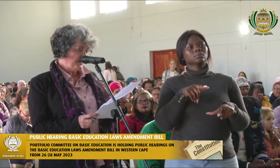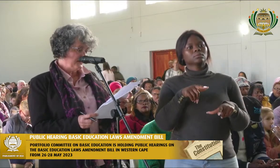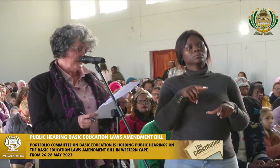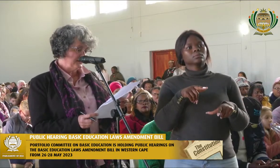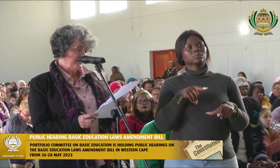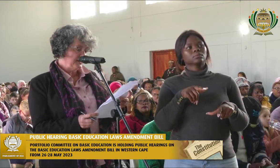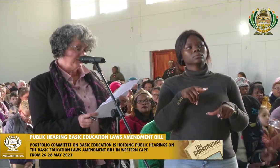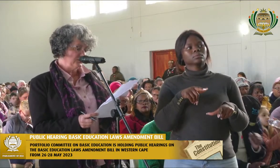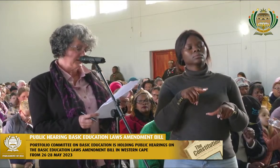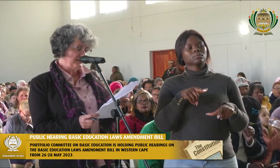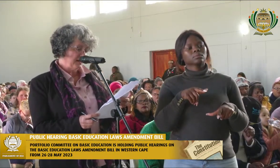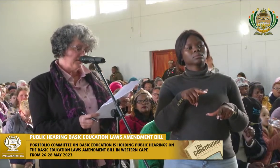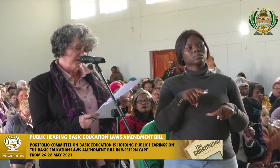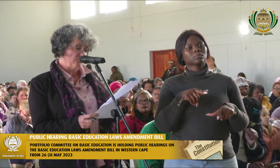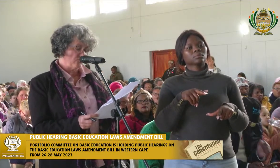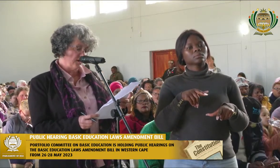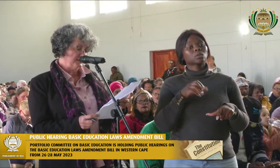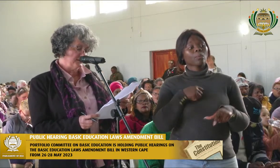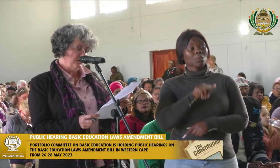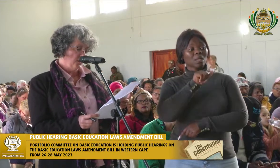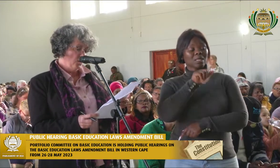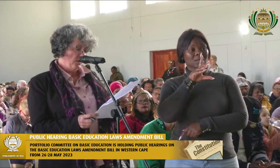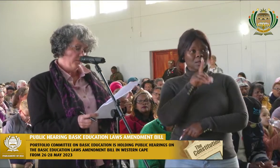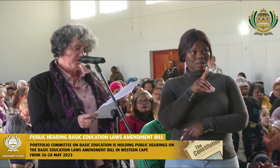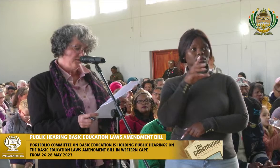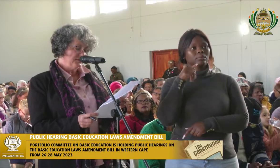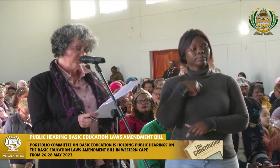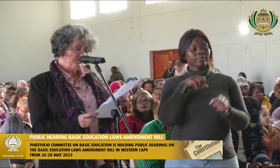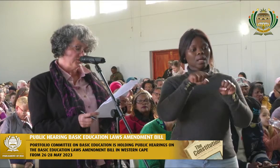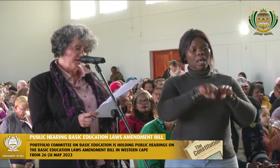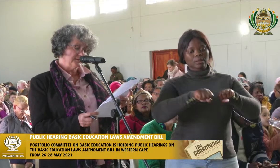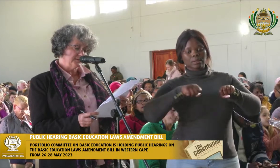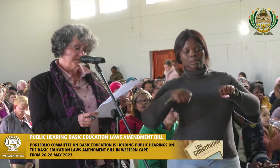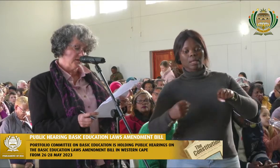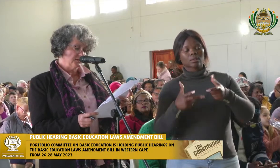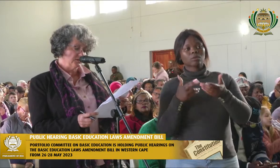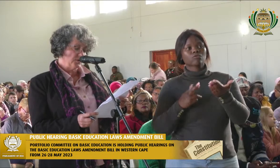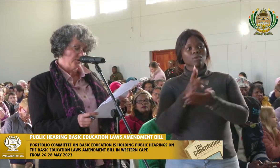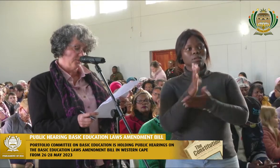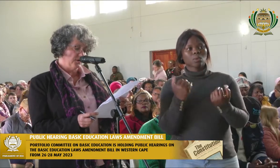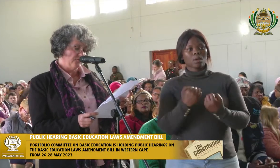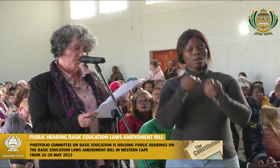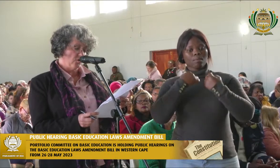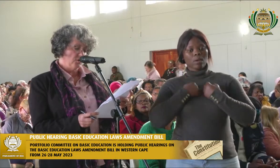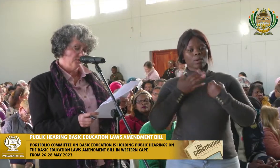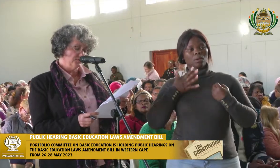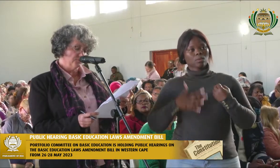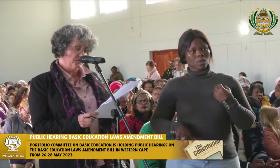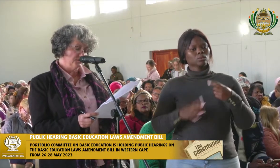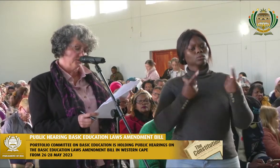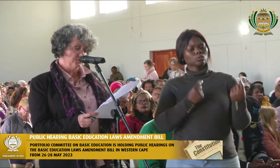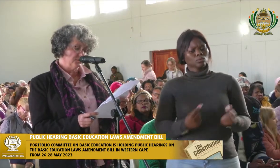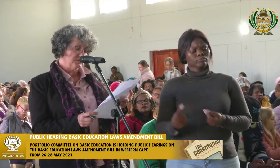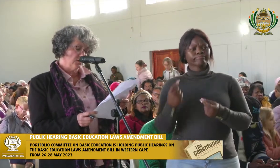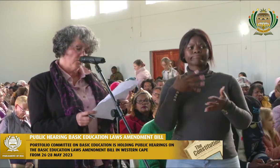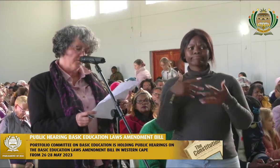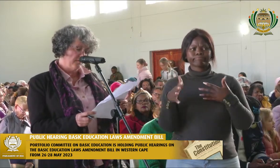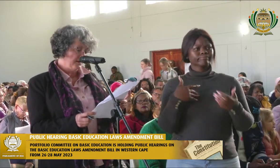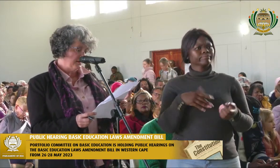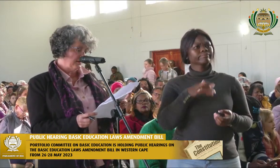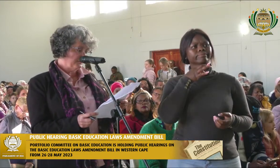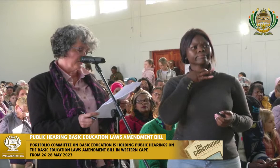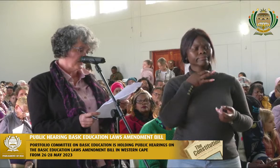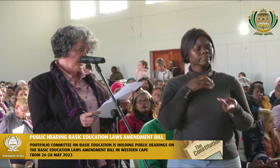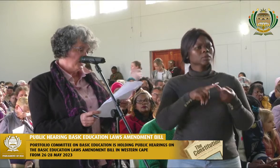strongly defends and seeks to extend that right where parents wish to exercise it, whether it be Afrikaans, isiXhosa,